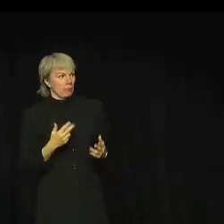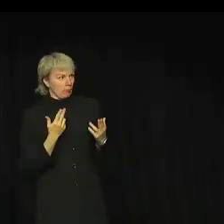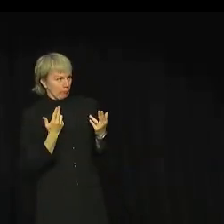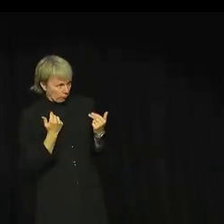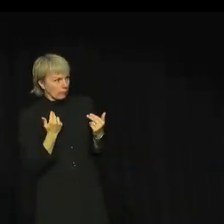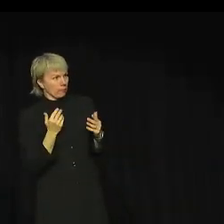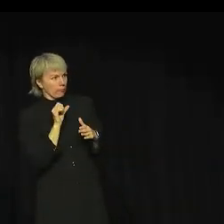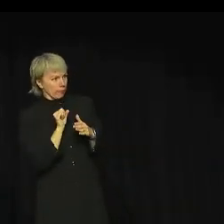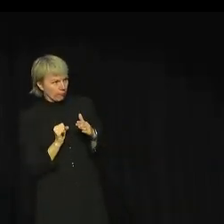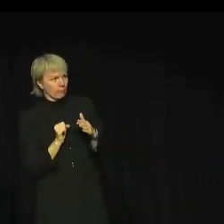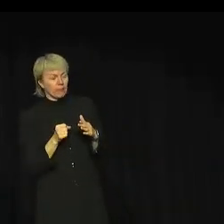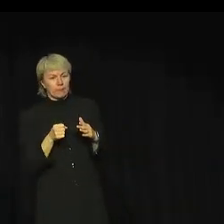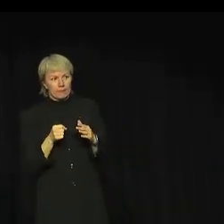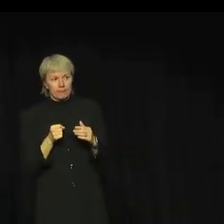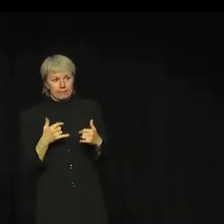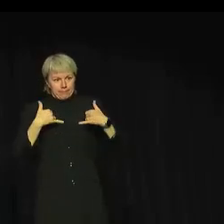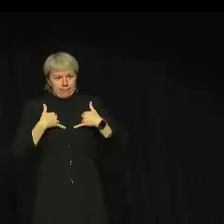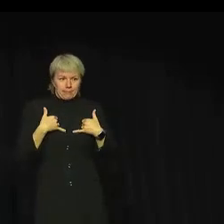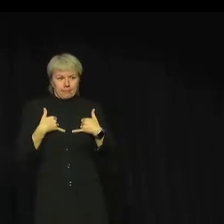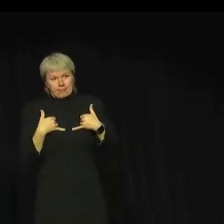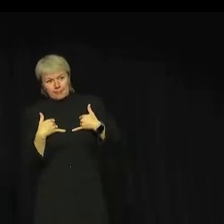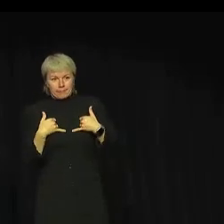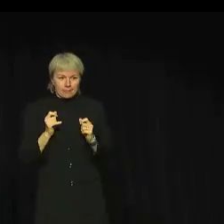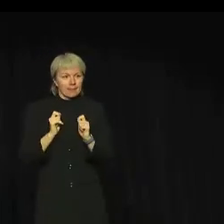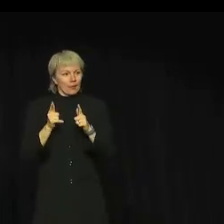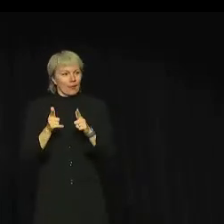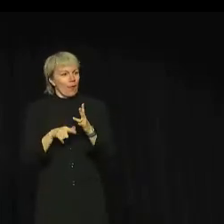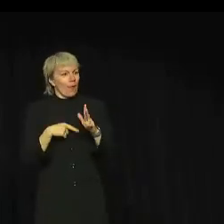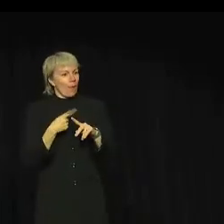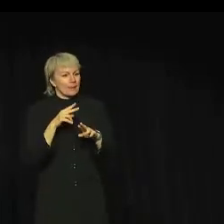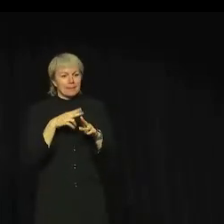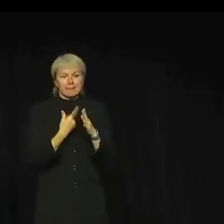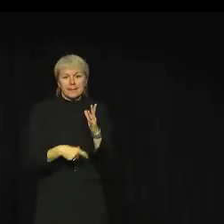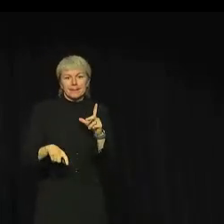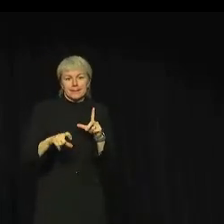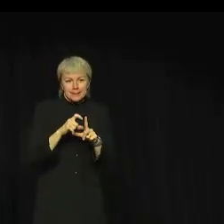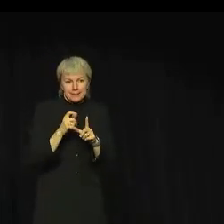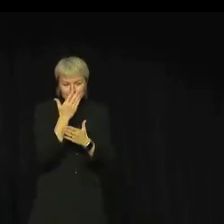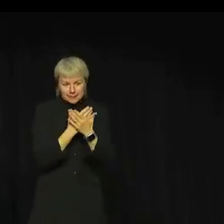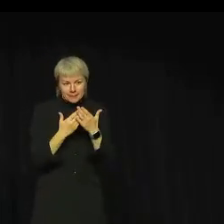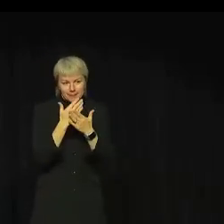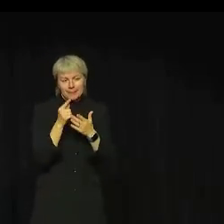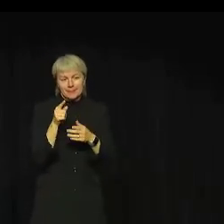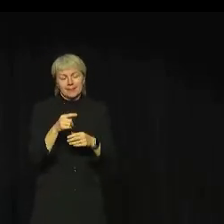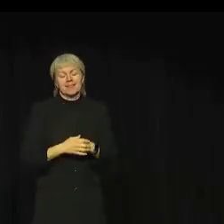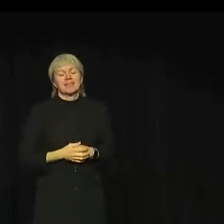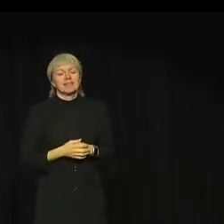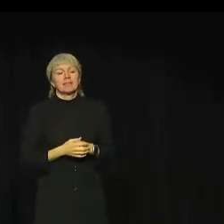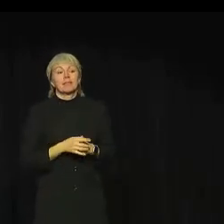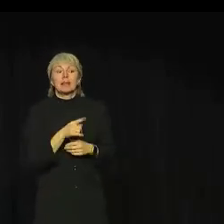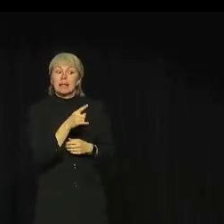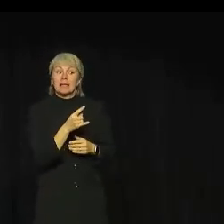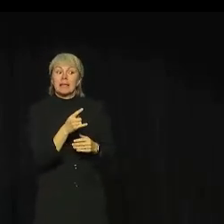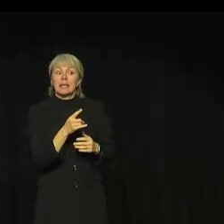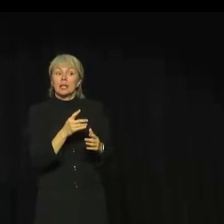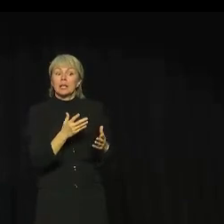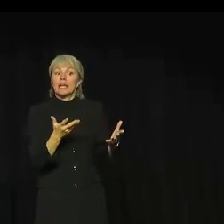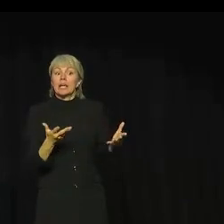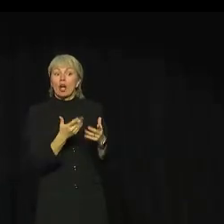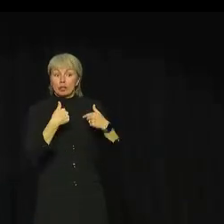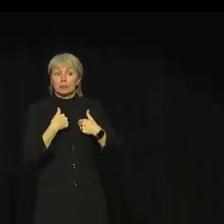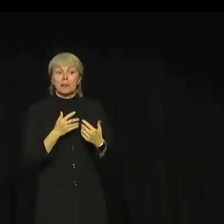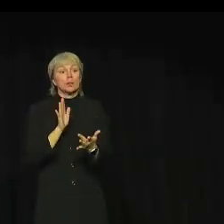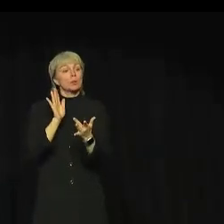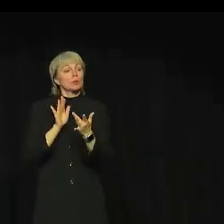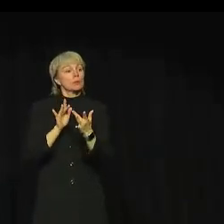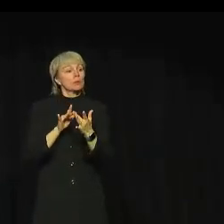spoken, and off to Oxford I went. It was also Justice Kirby who encouraged me to reach out to Geoffrey Robertson QC, who became